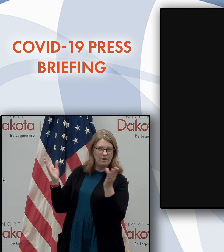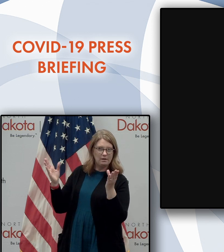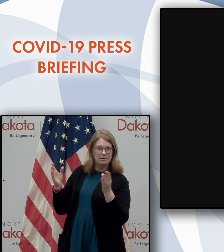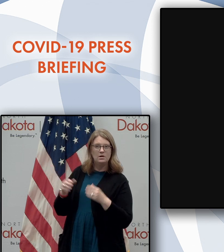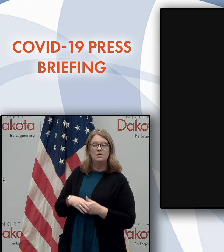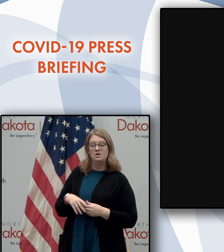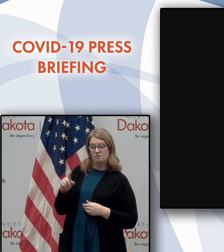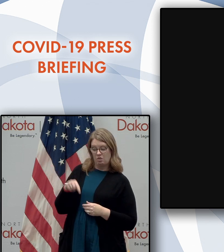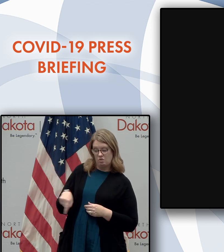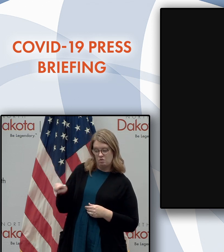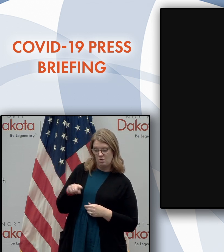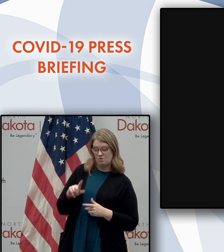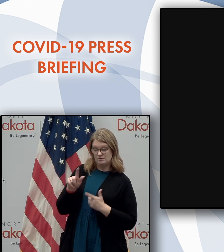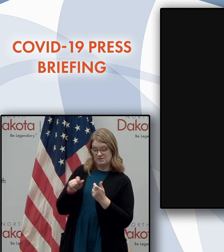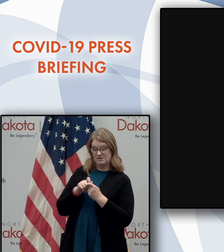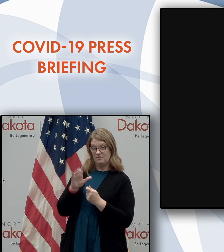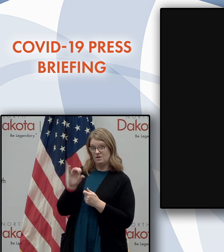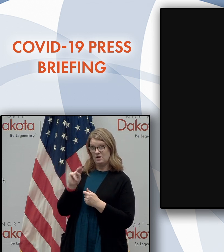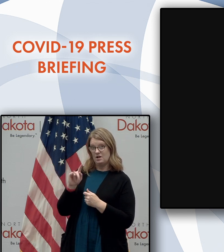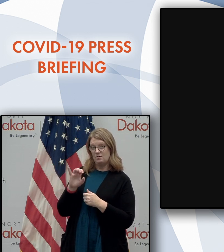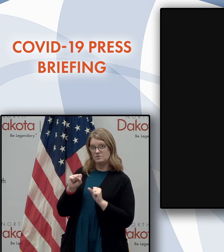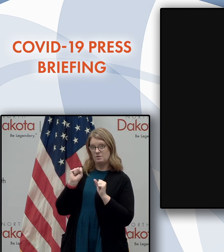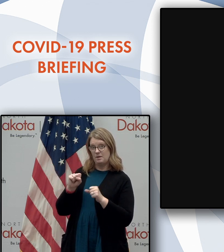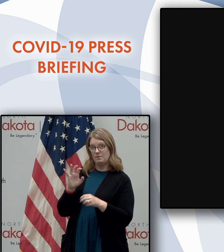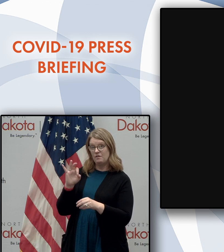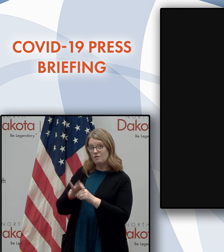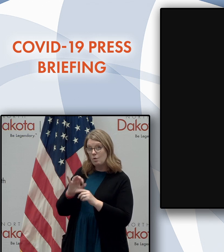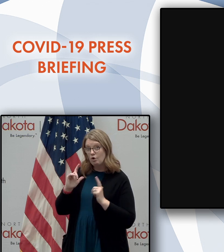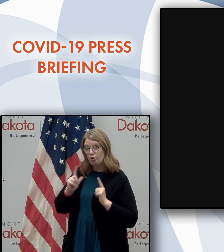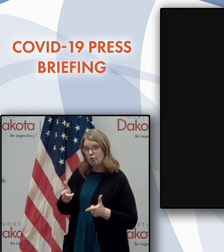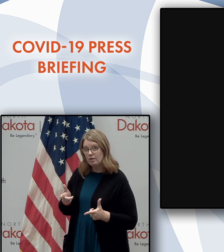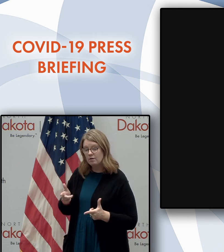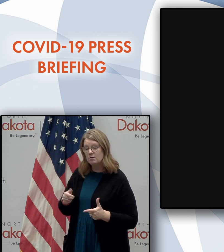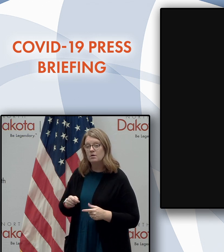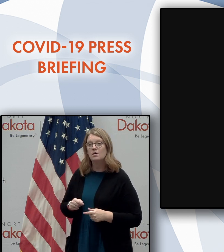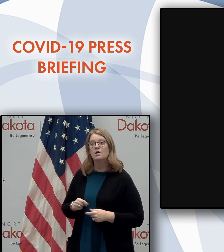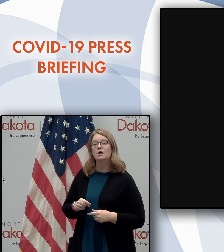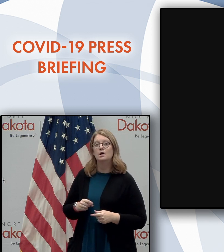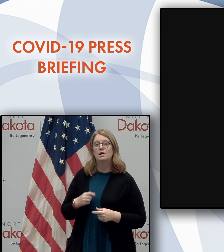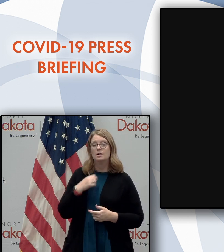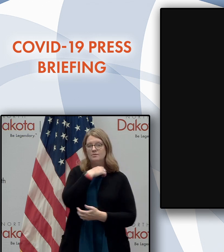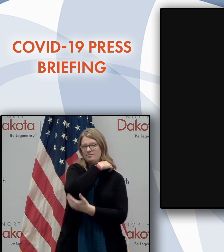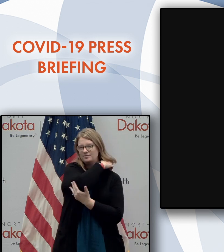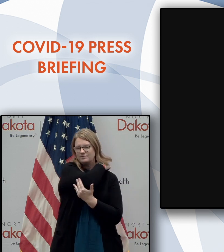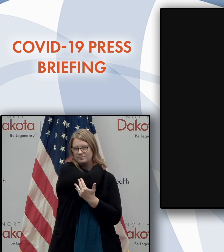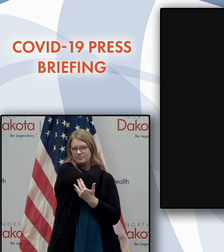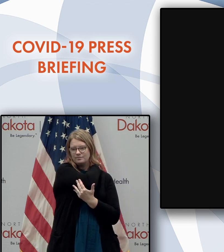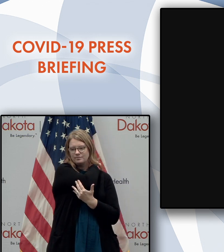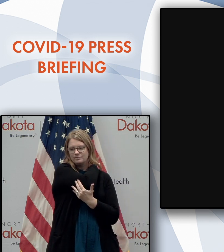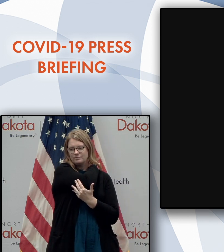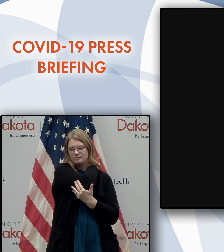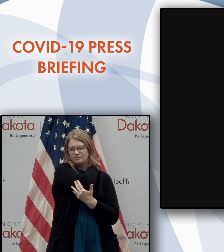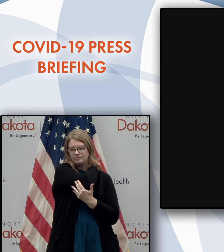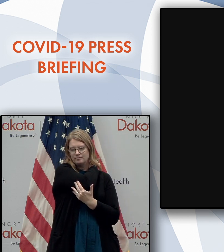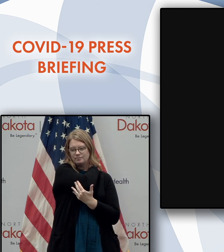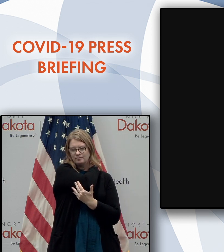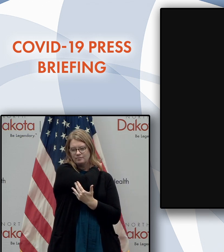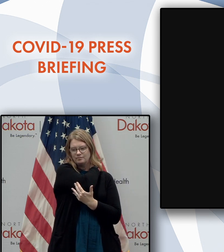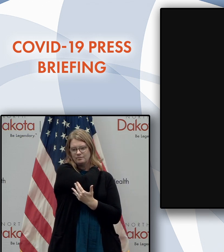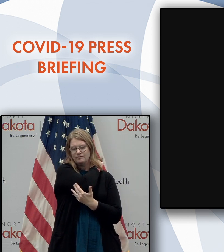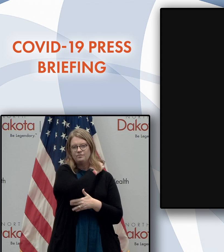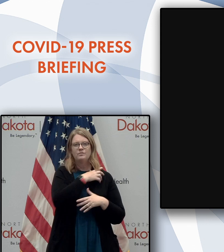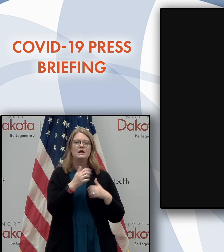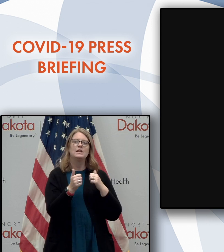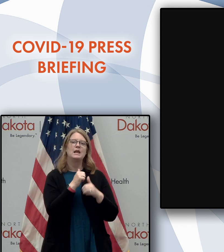those particular counties will be able to do that. And every county will have